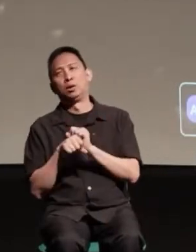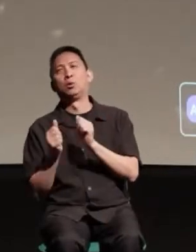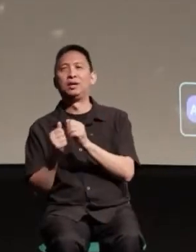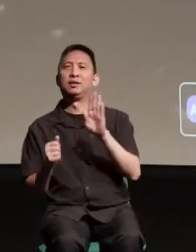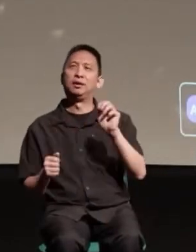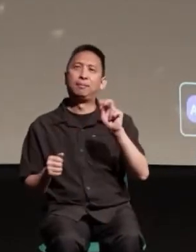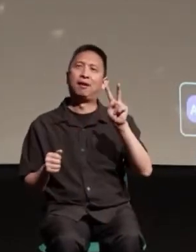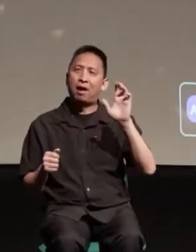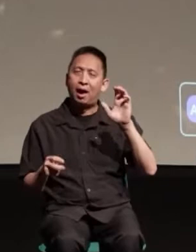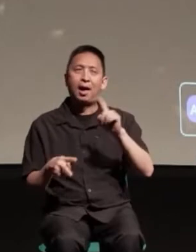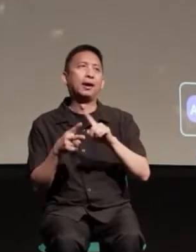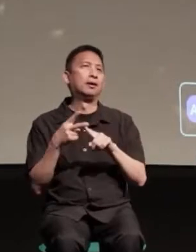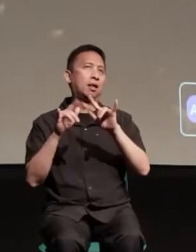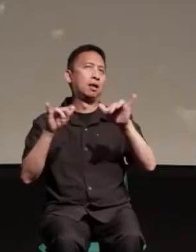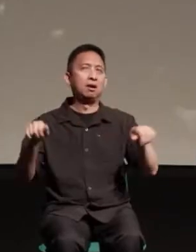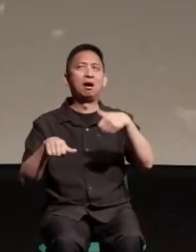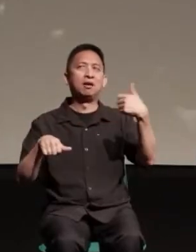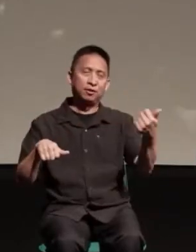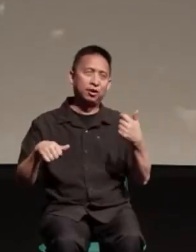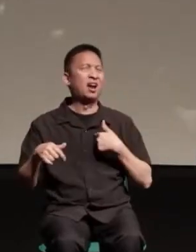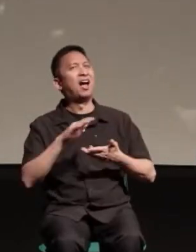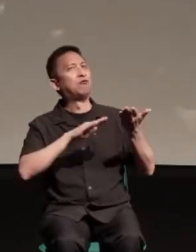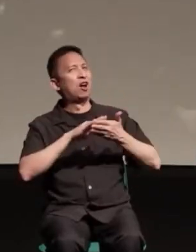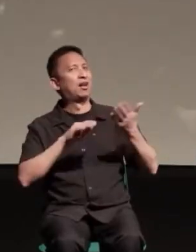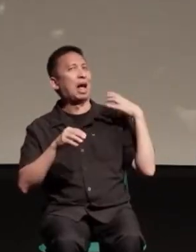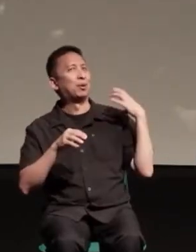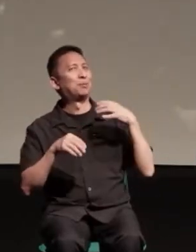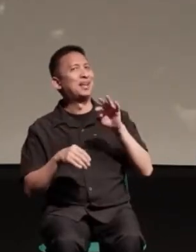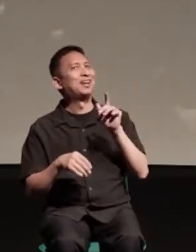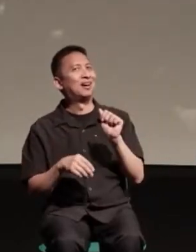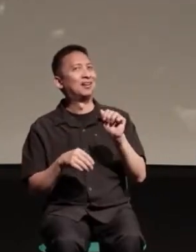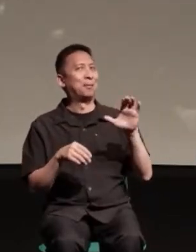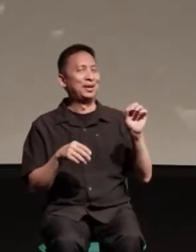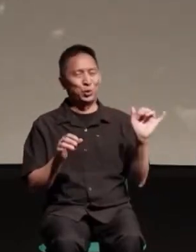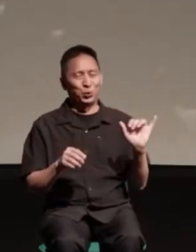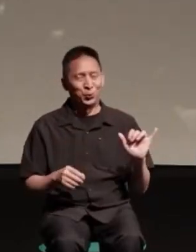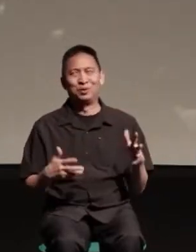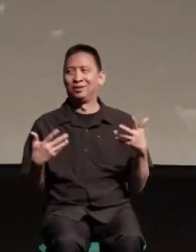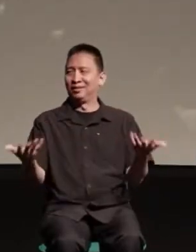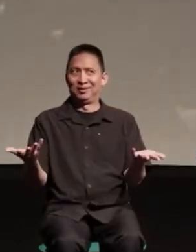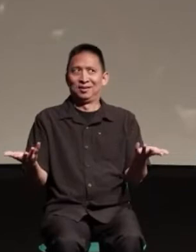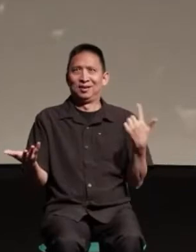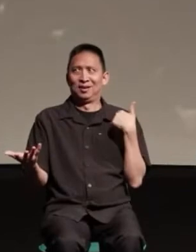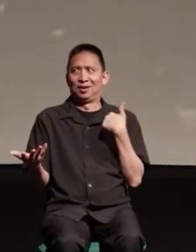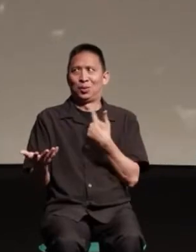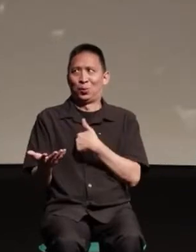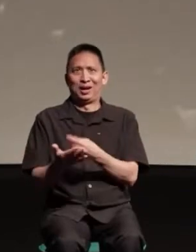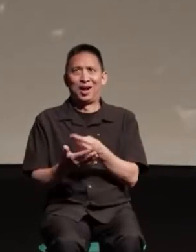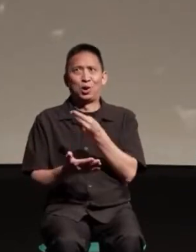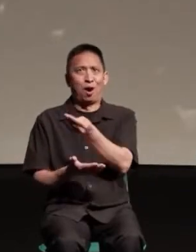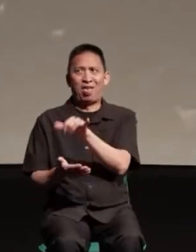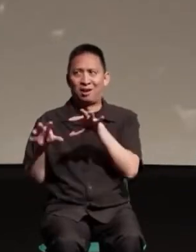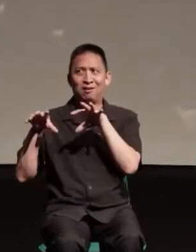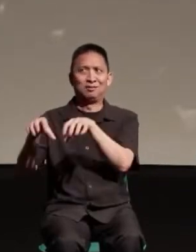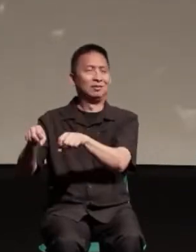AIR, I ran Public Radio Capital and Public Media Company. We used to acquire, it still is, Public Media Company, just tell Easy acquired Sun Star,